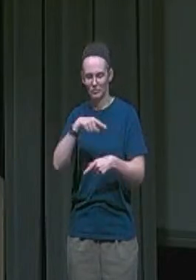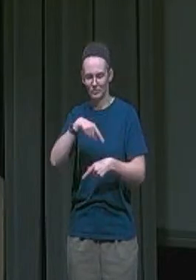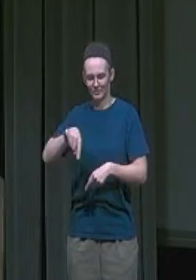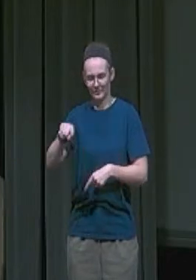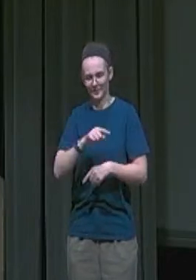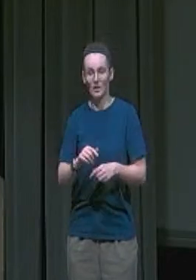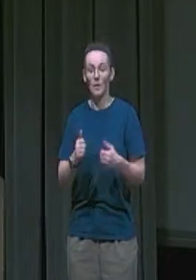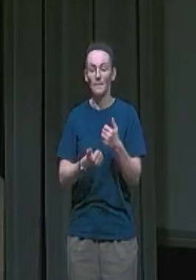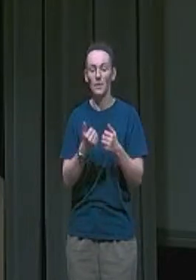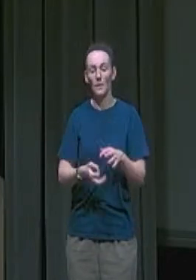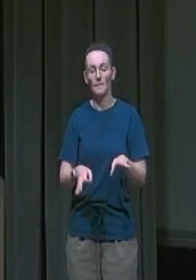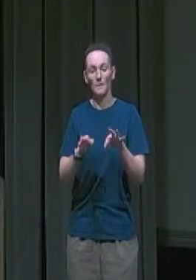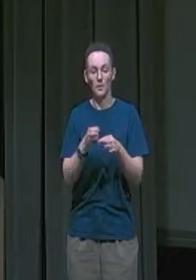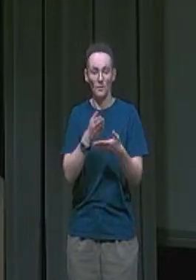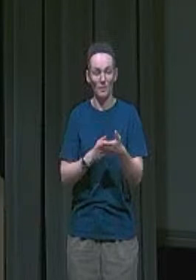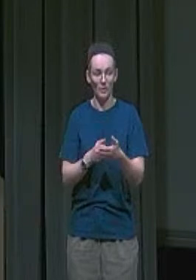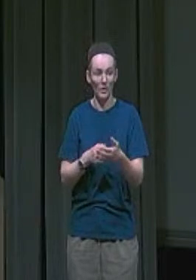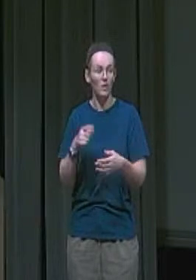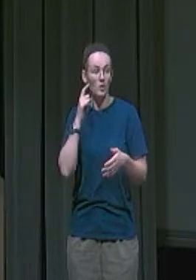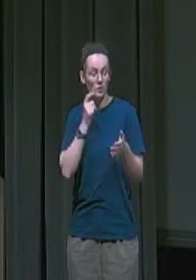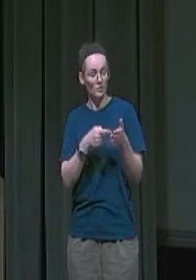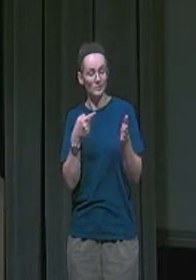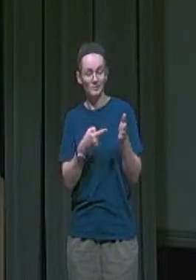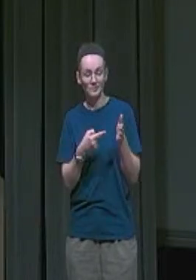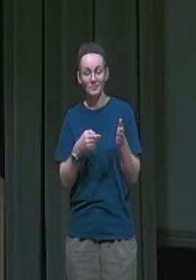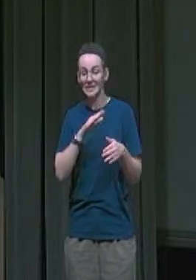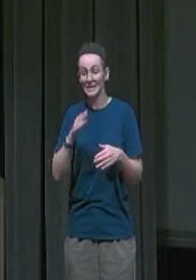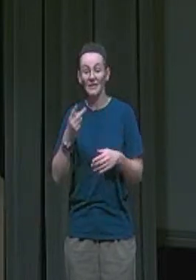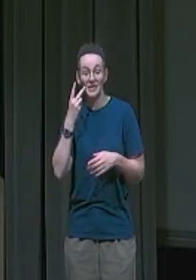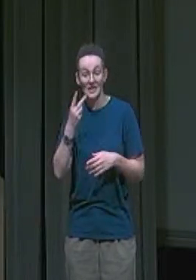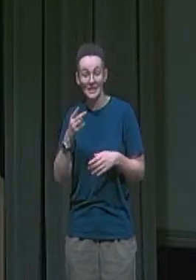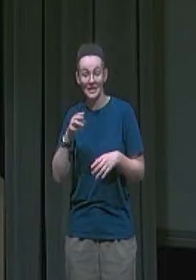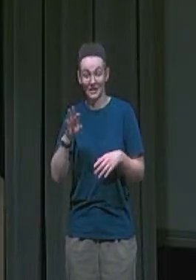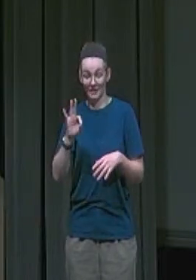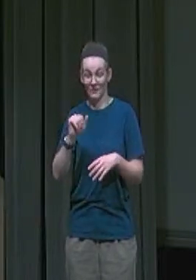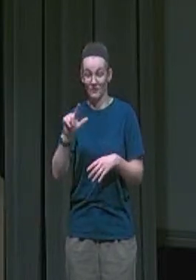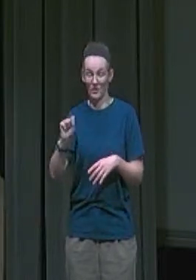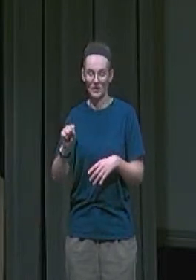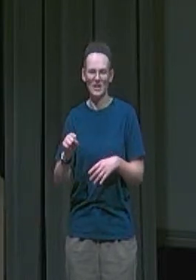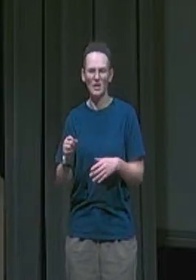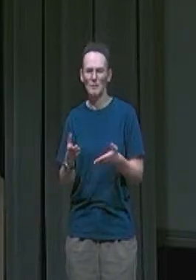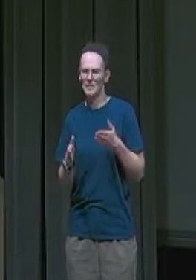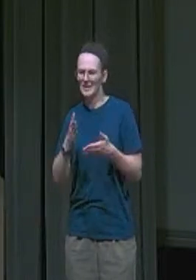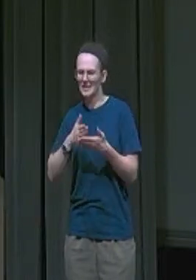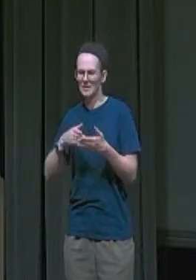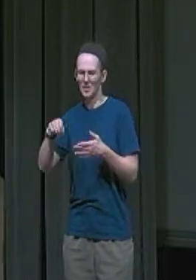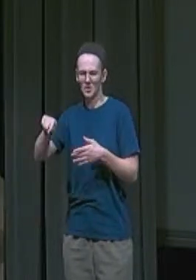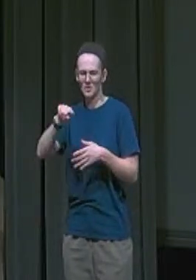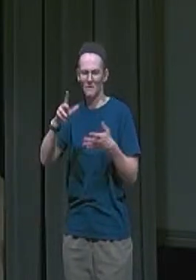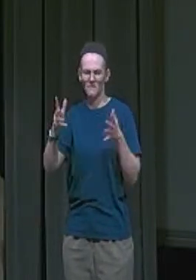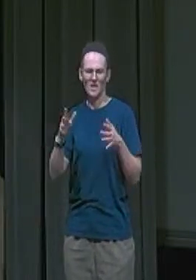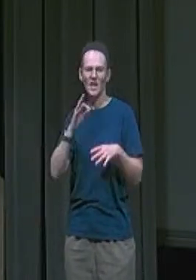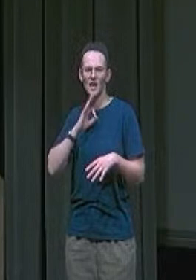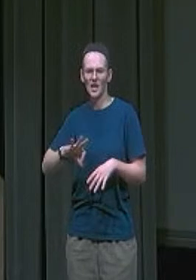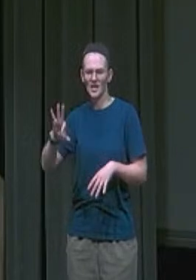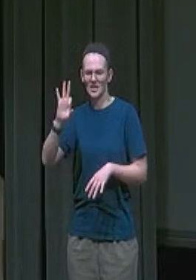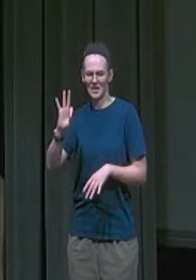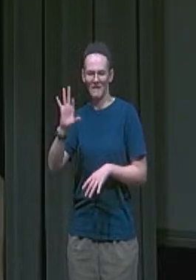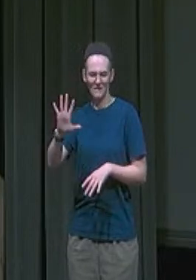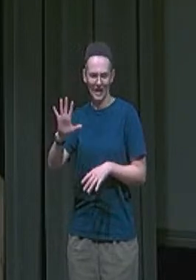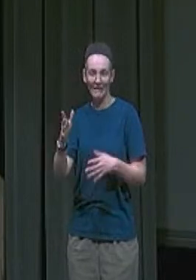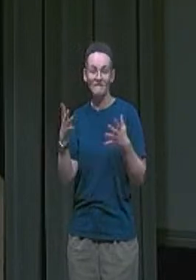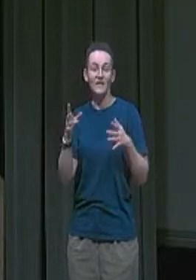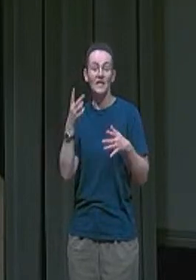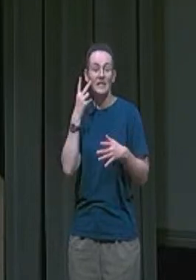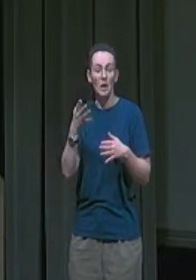important part, because when you see this, we've never seen the falls. I don't know if somebody in here is 95 and they've seen it when they were a real little kid,